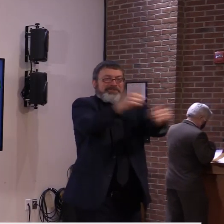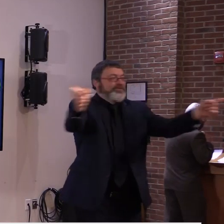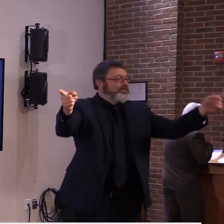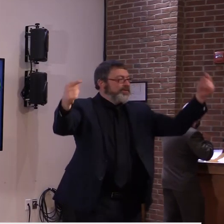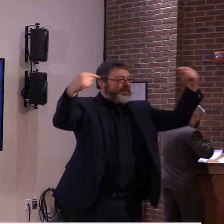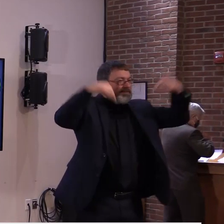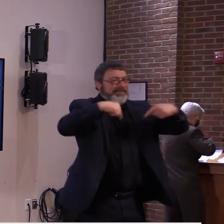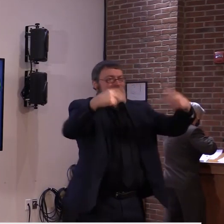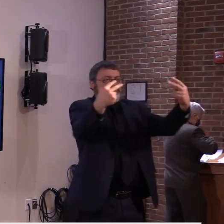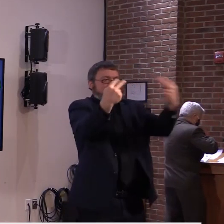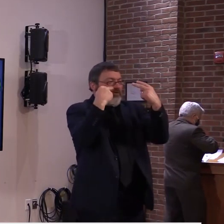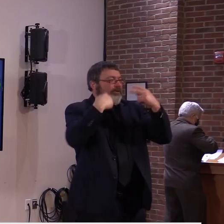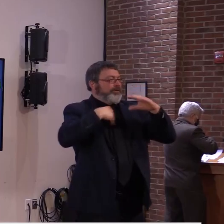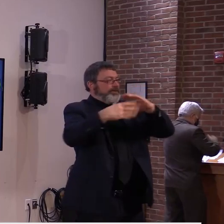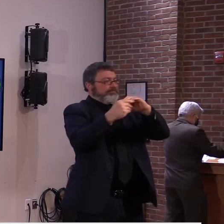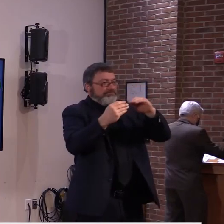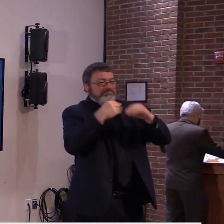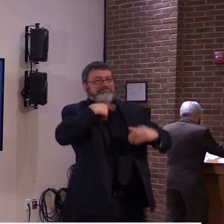news.